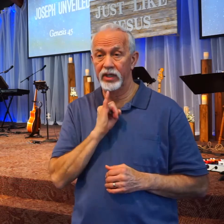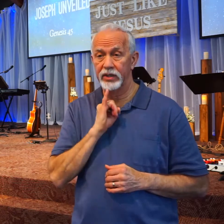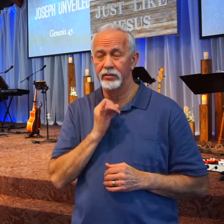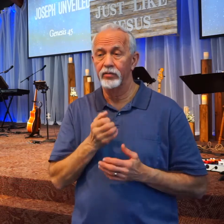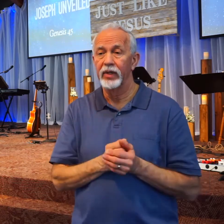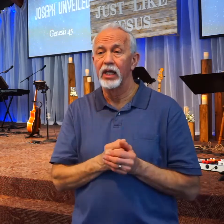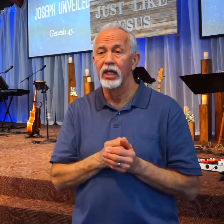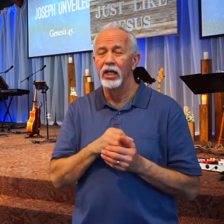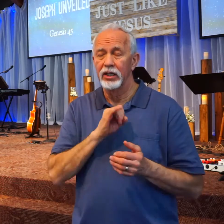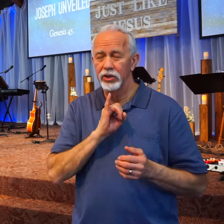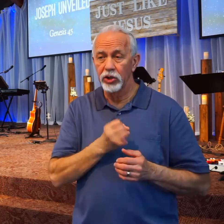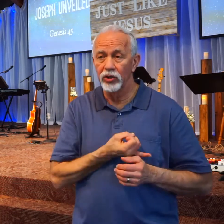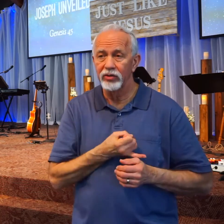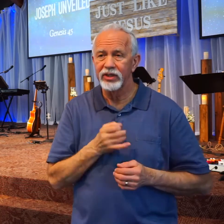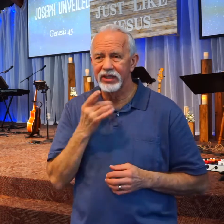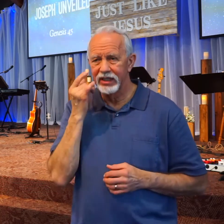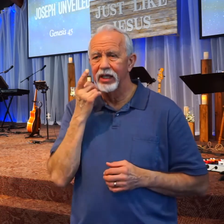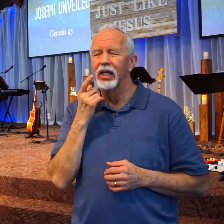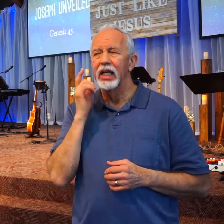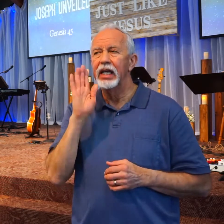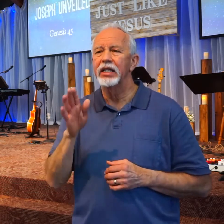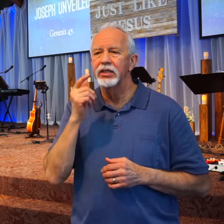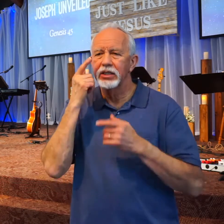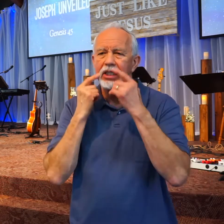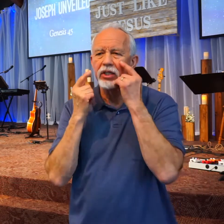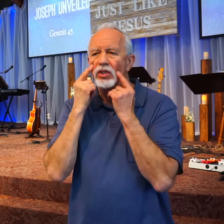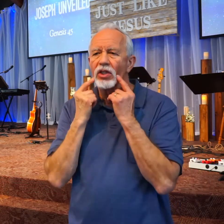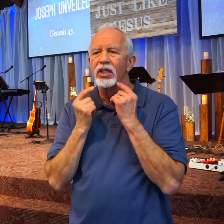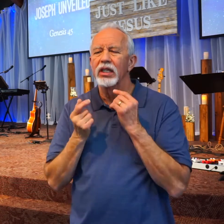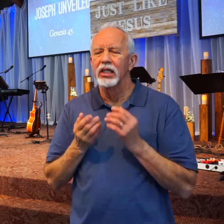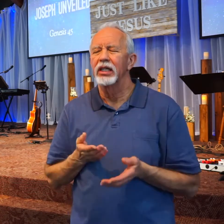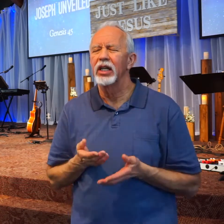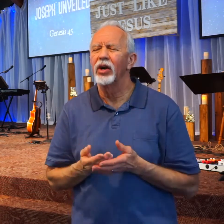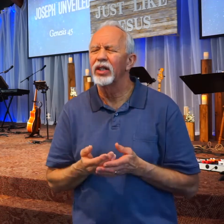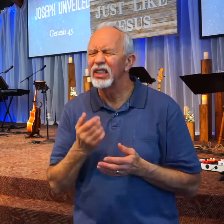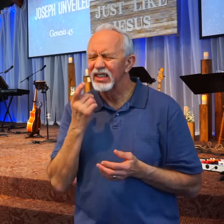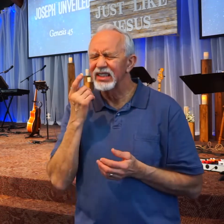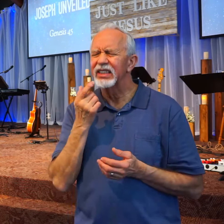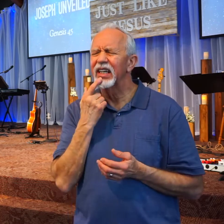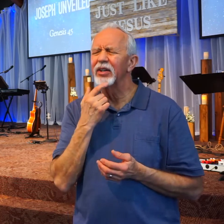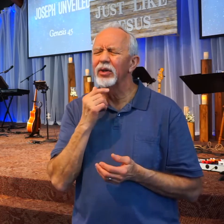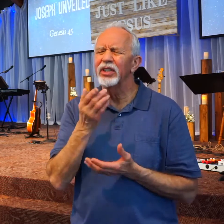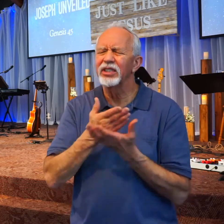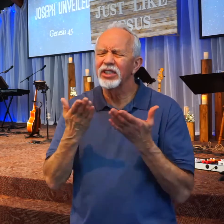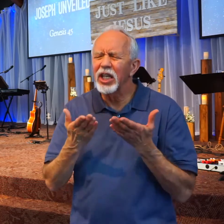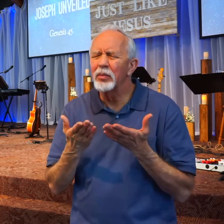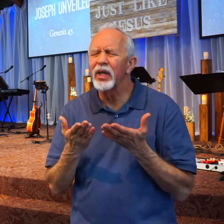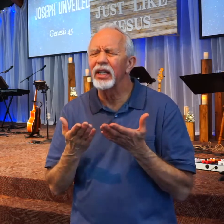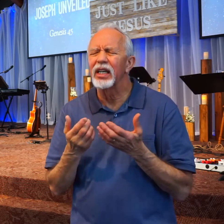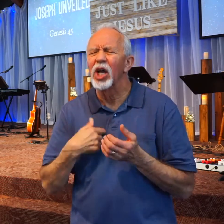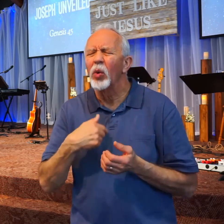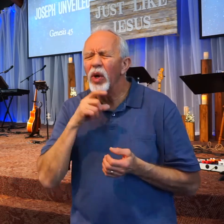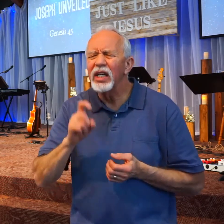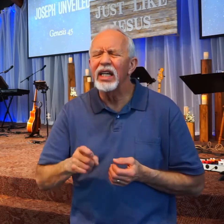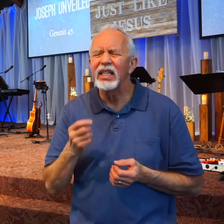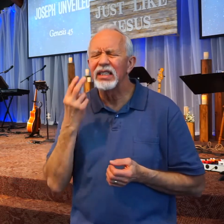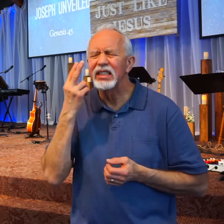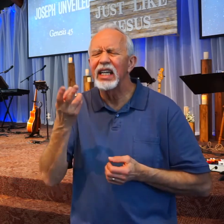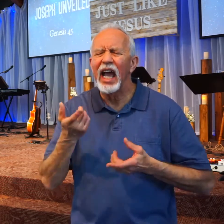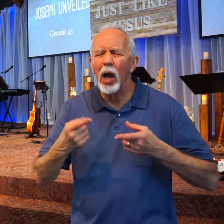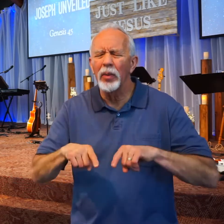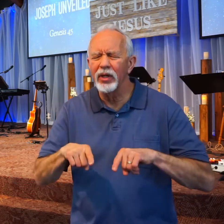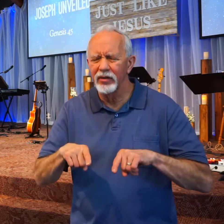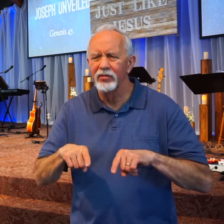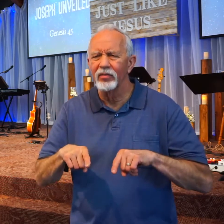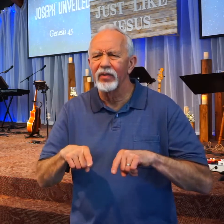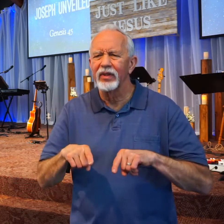presses on. And his tears, by the way, serve notice of the grace that we are getting ready to see poured out. And